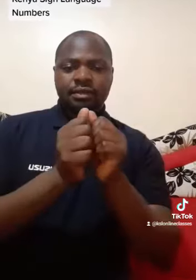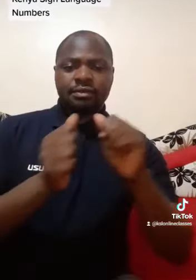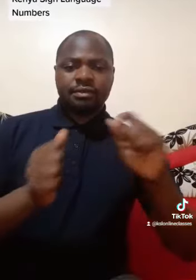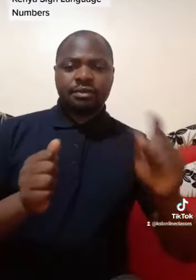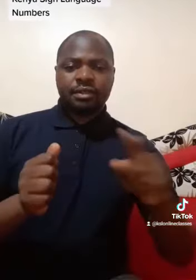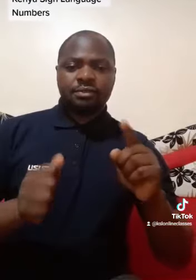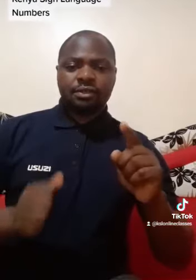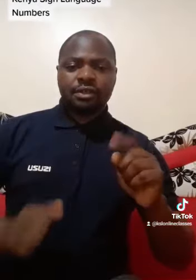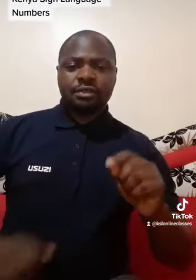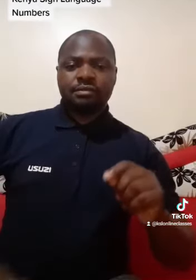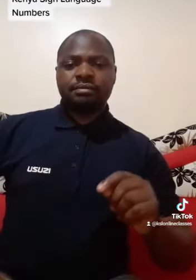10000,